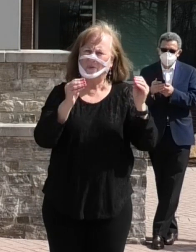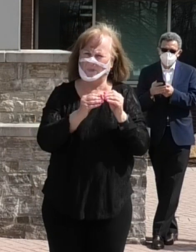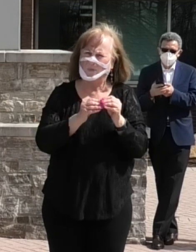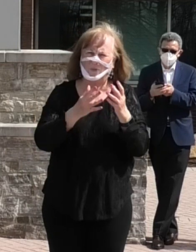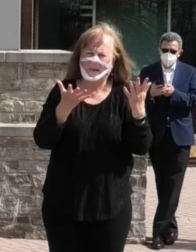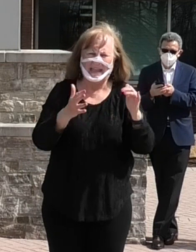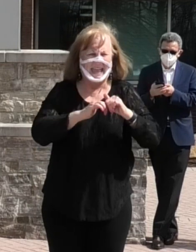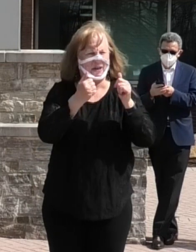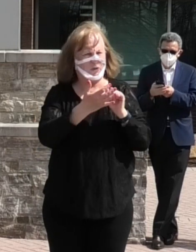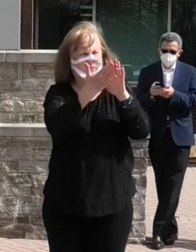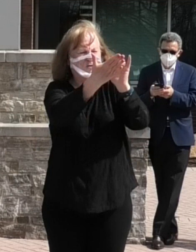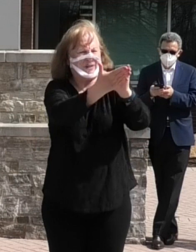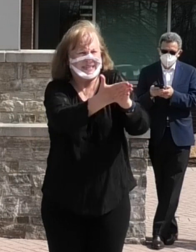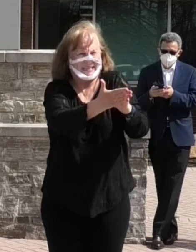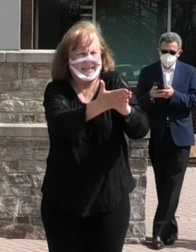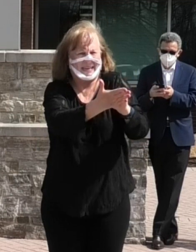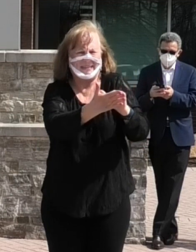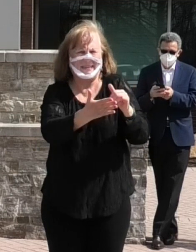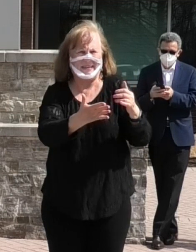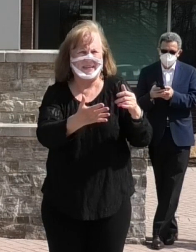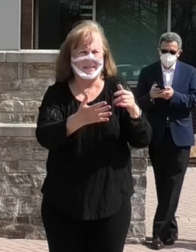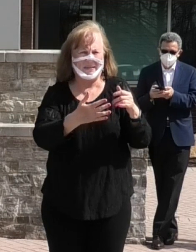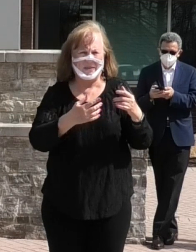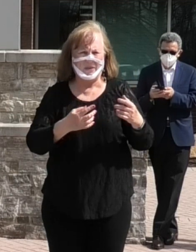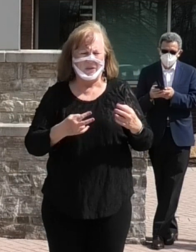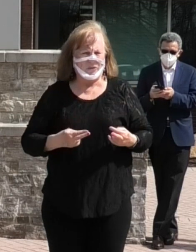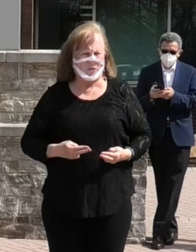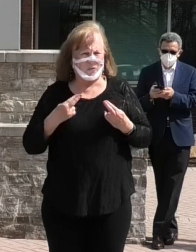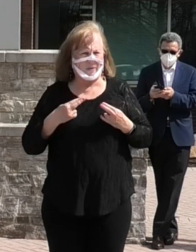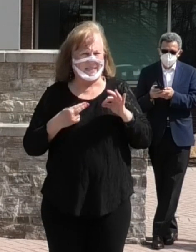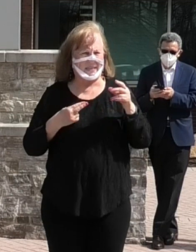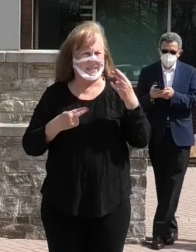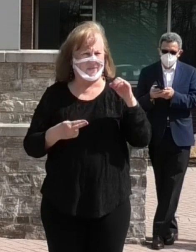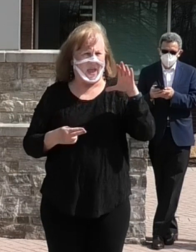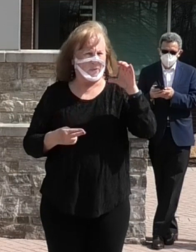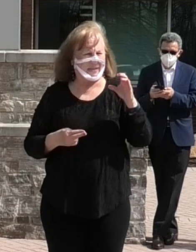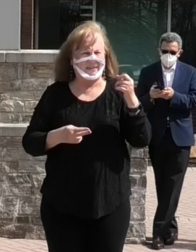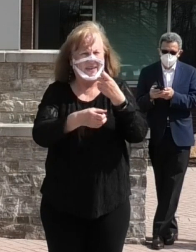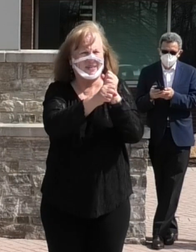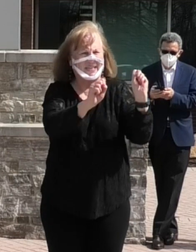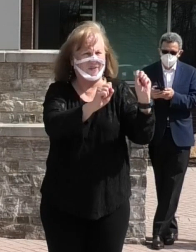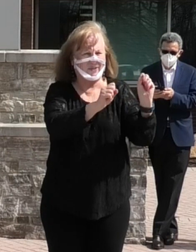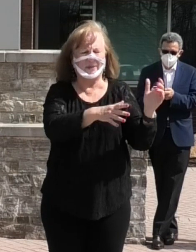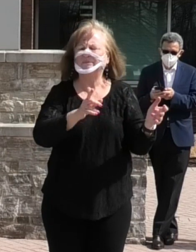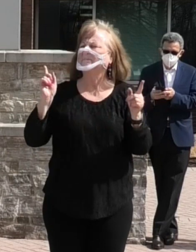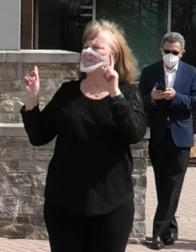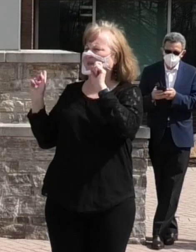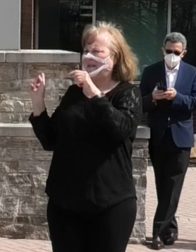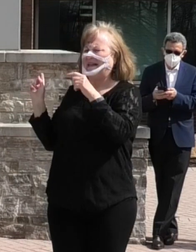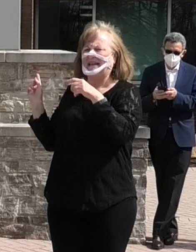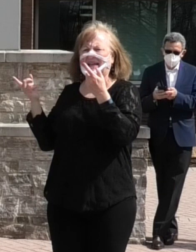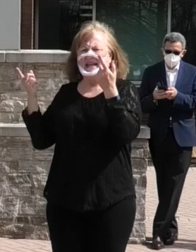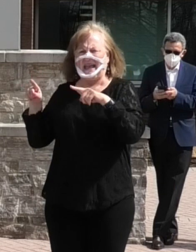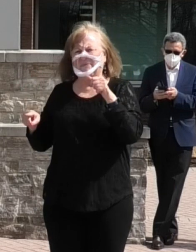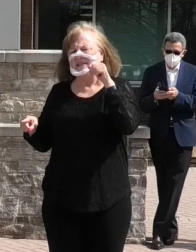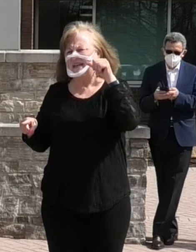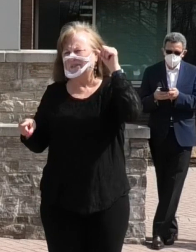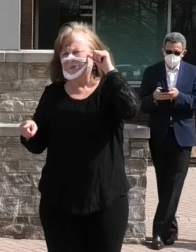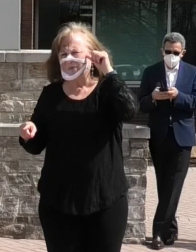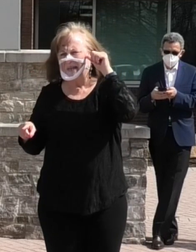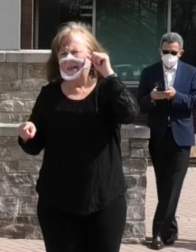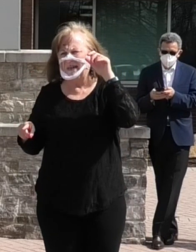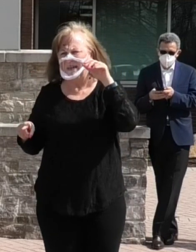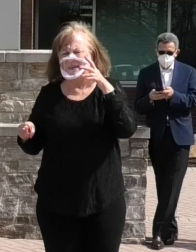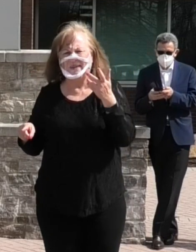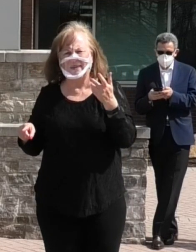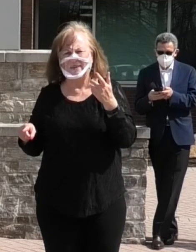do you address this to the residents of Howard County and their safety? Question was, there was an incident yesterday